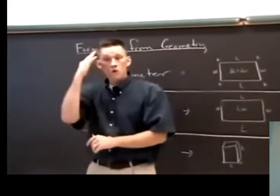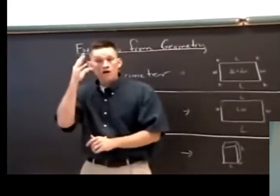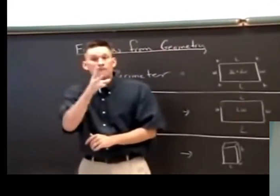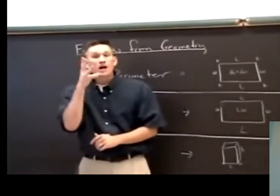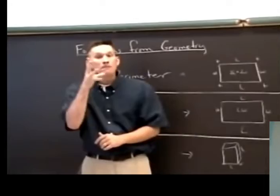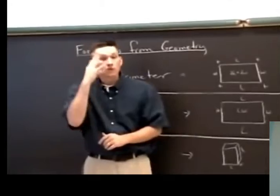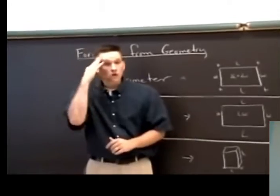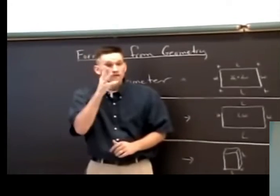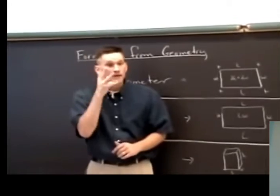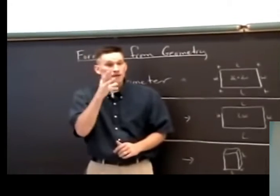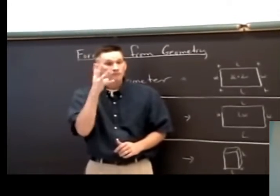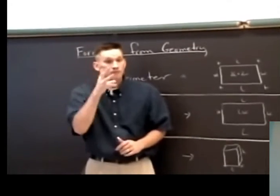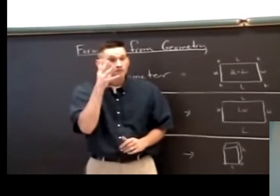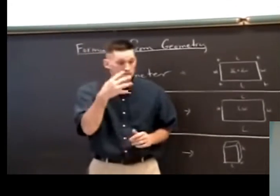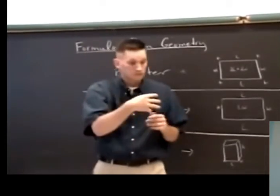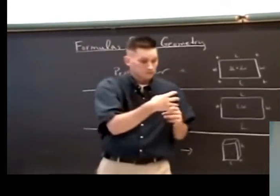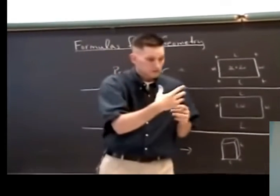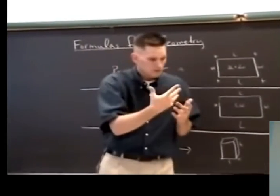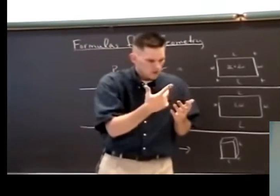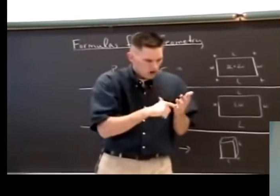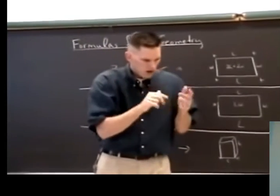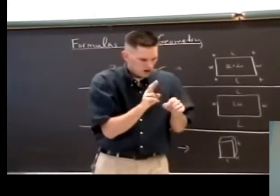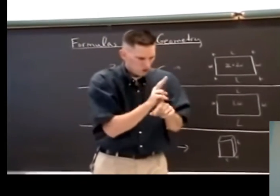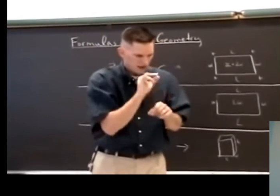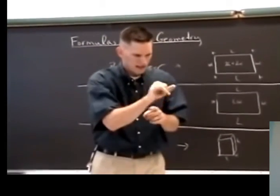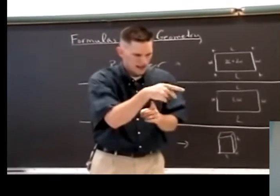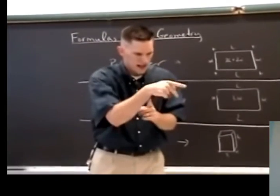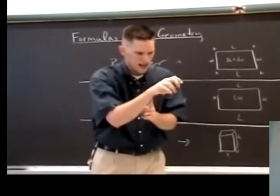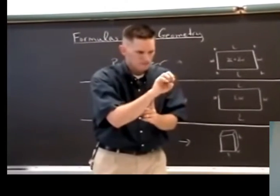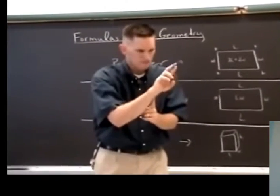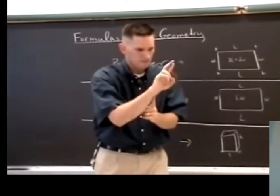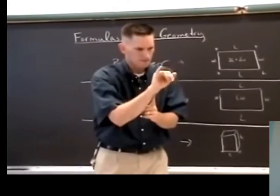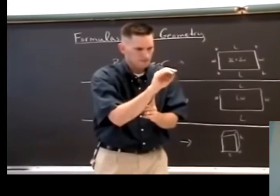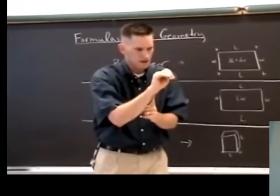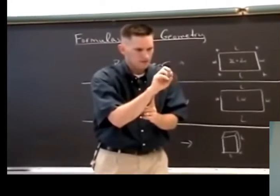Can someone give me a real life example? Maybe something that you'd find on a farm?